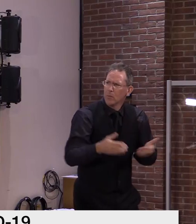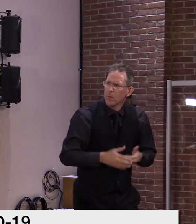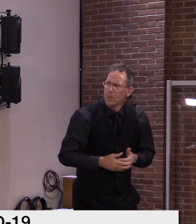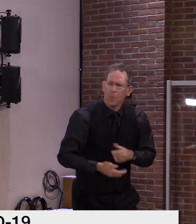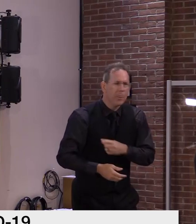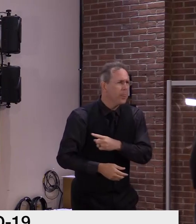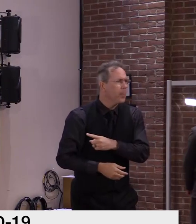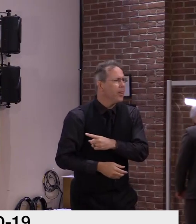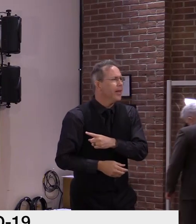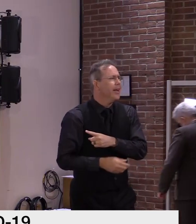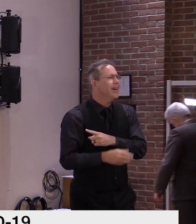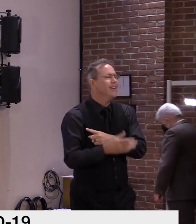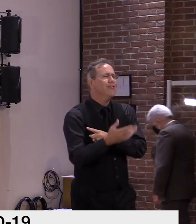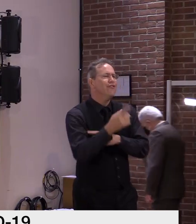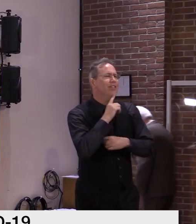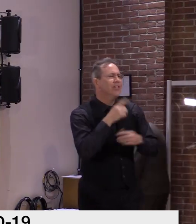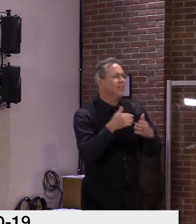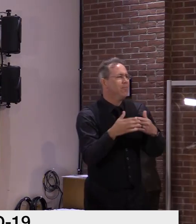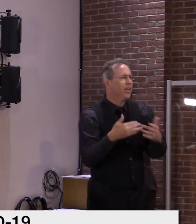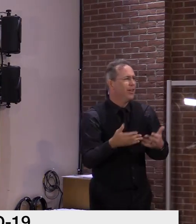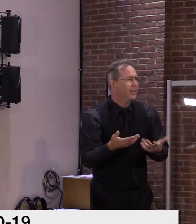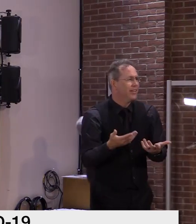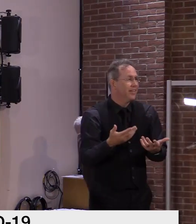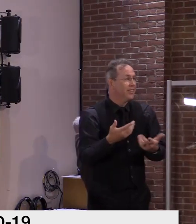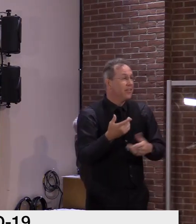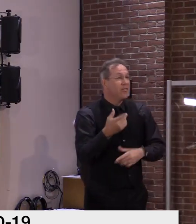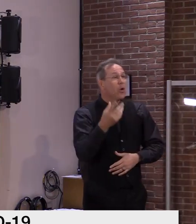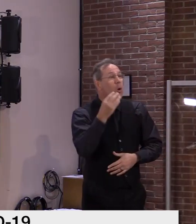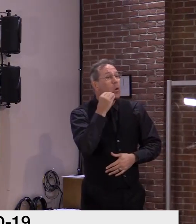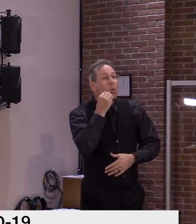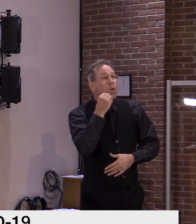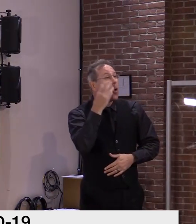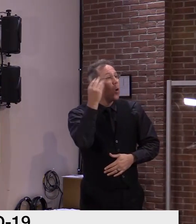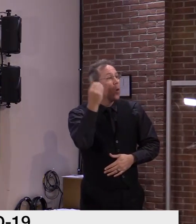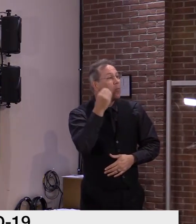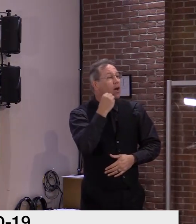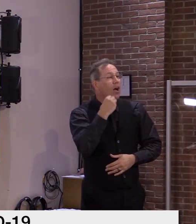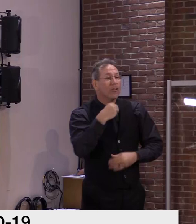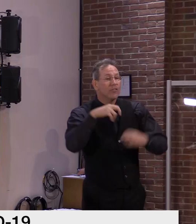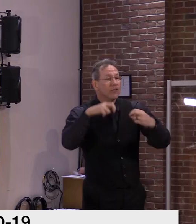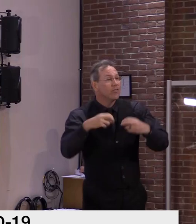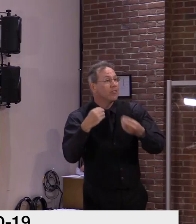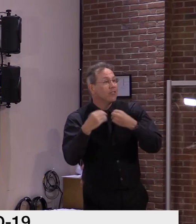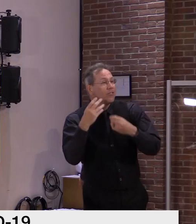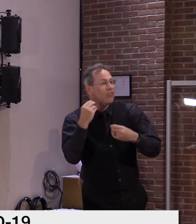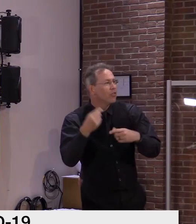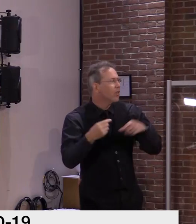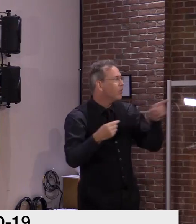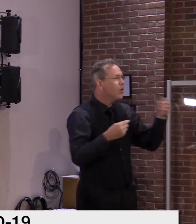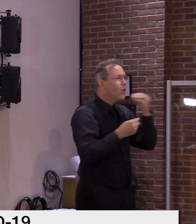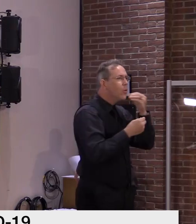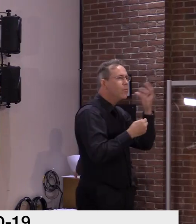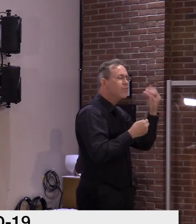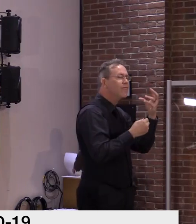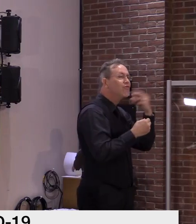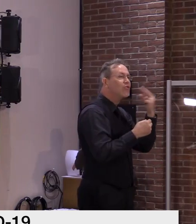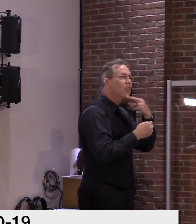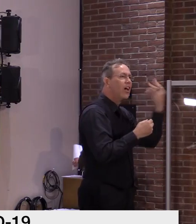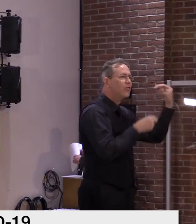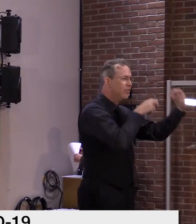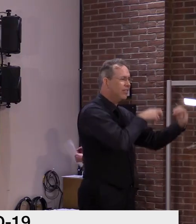Obviously, the outdoor restaurant, you have your mask off to eat. In an outdoor